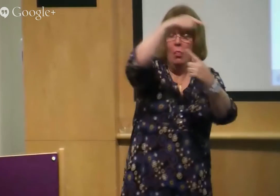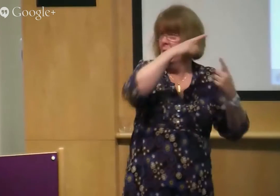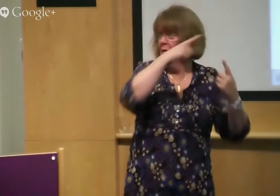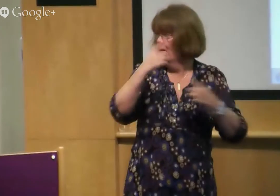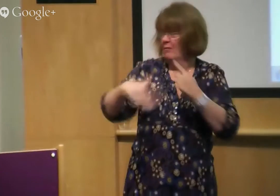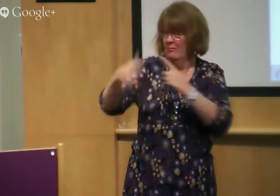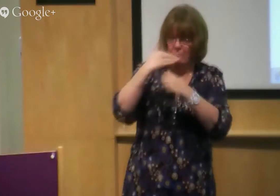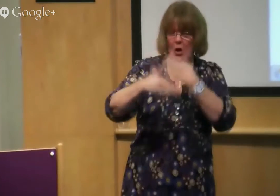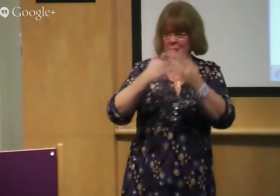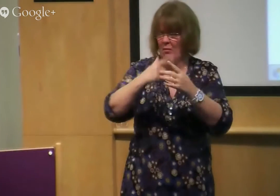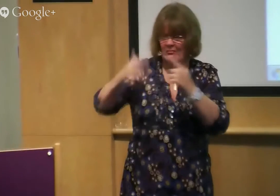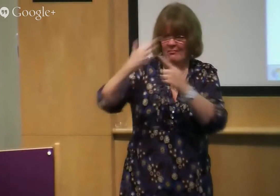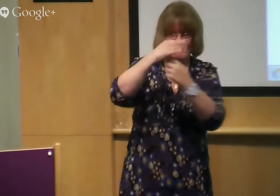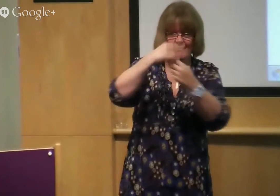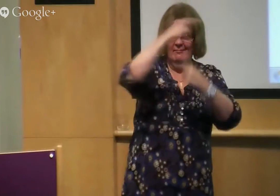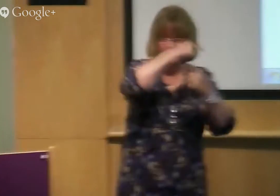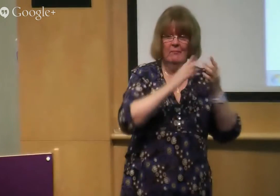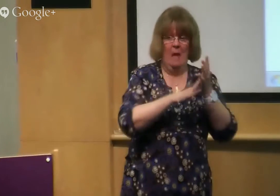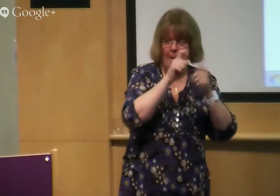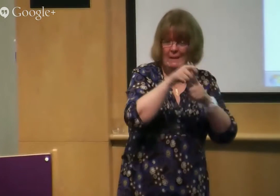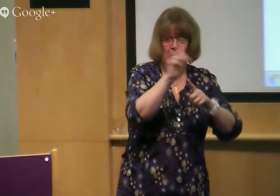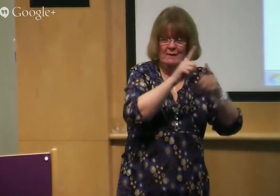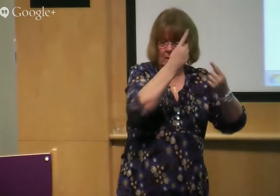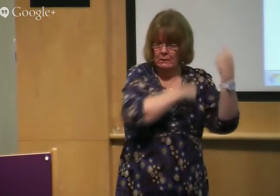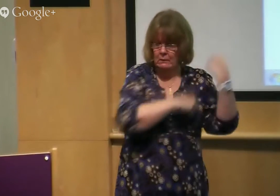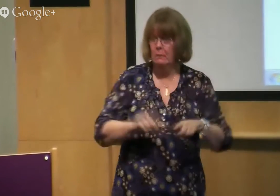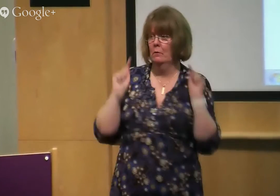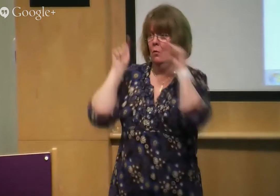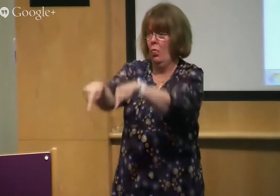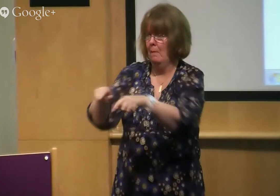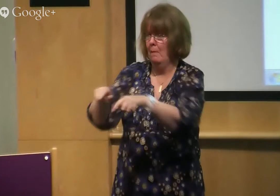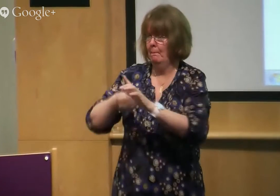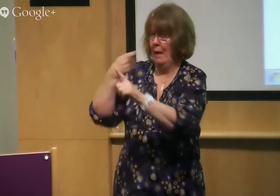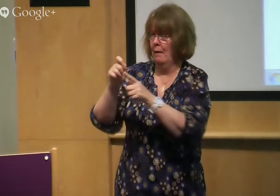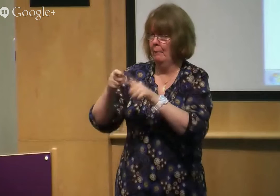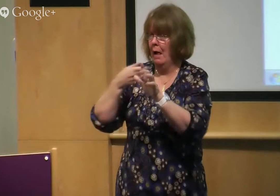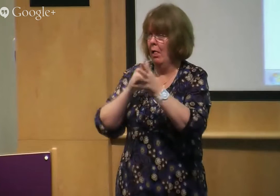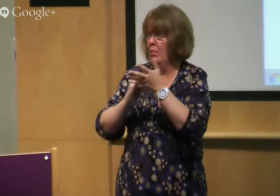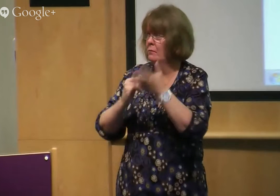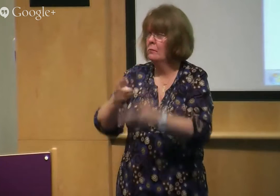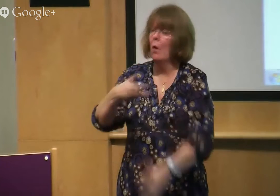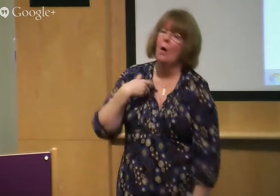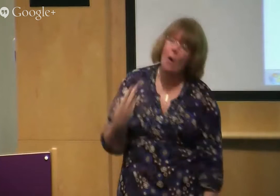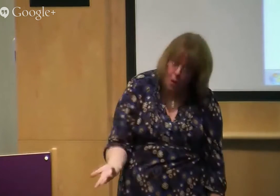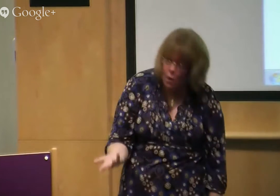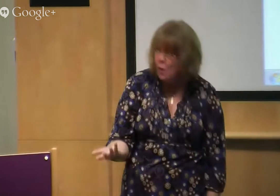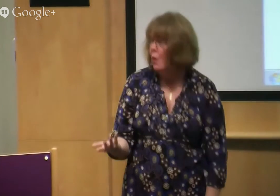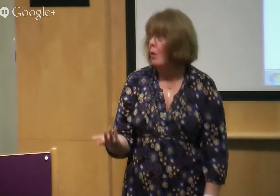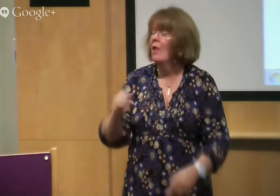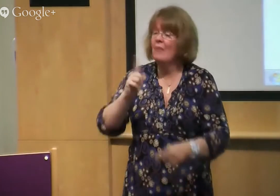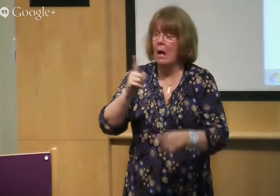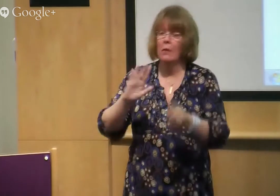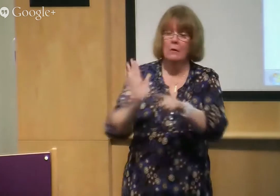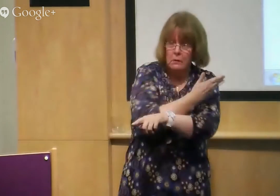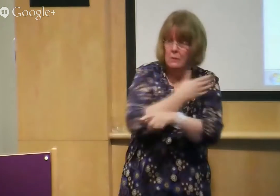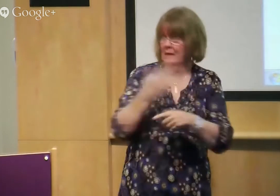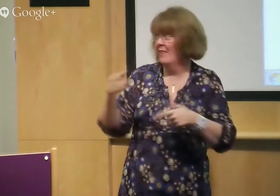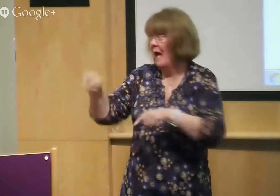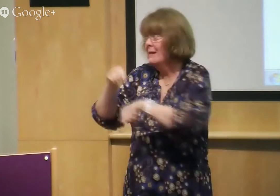another person, and that's been escalated to the correct person. However, it then always goes back